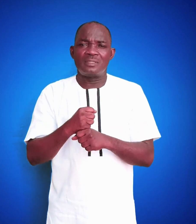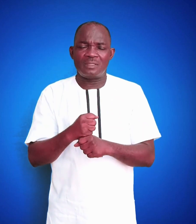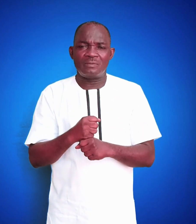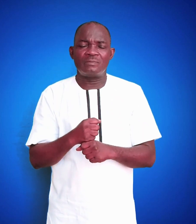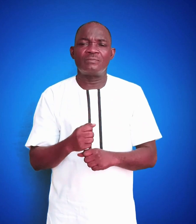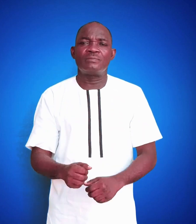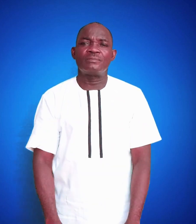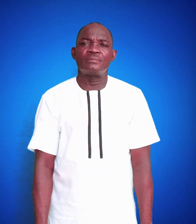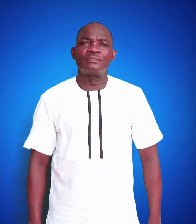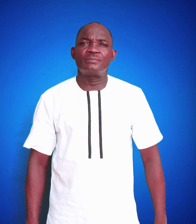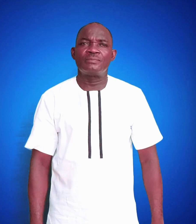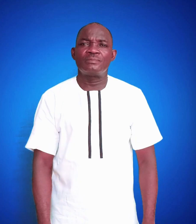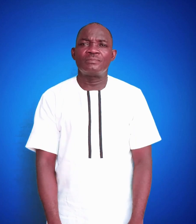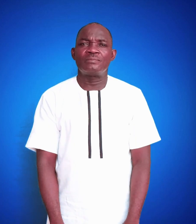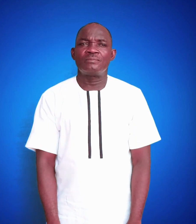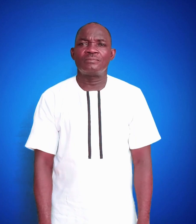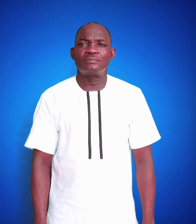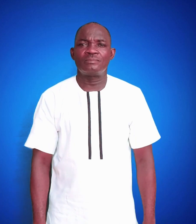and above.